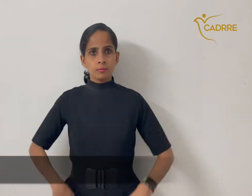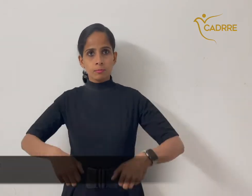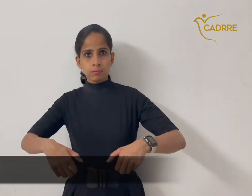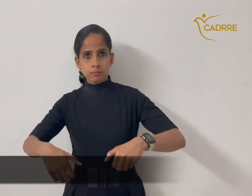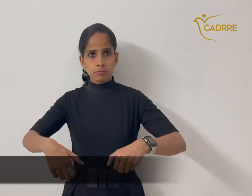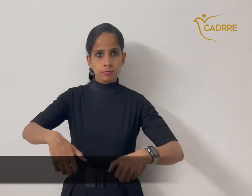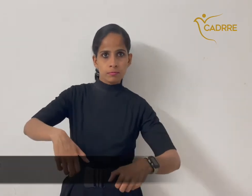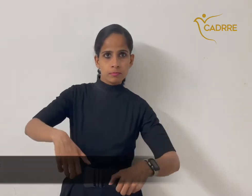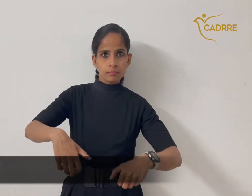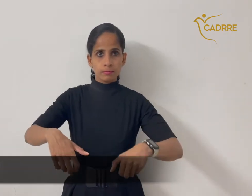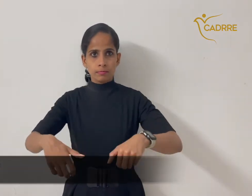Chimpanzee.